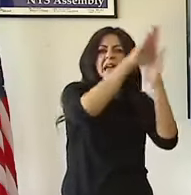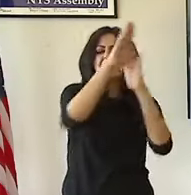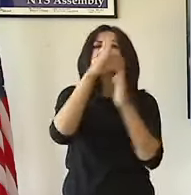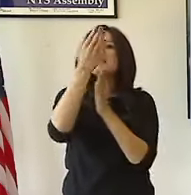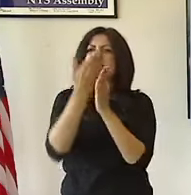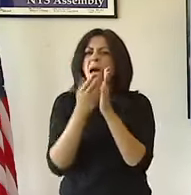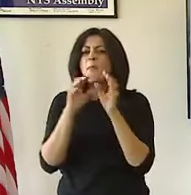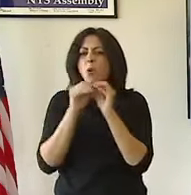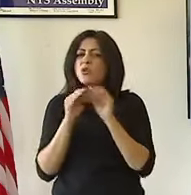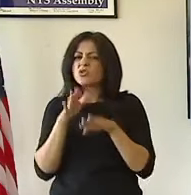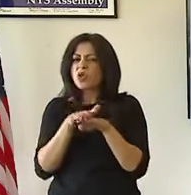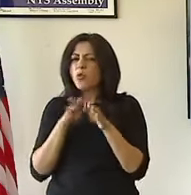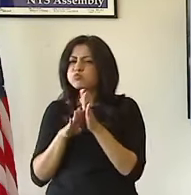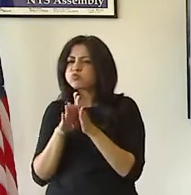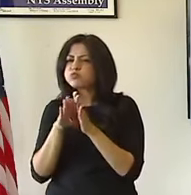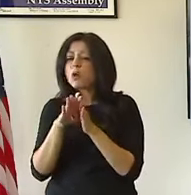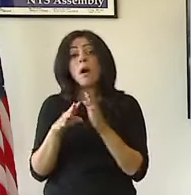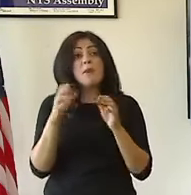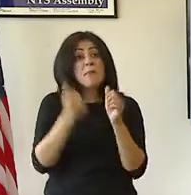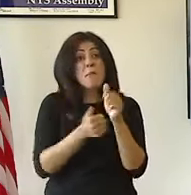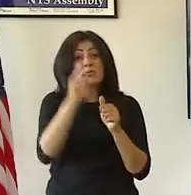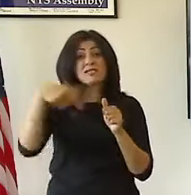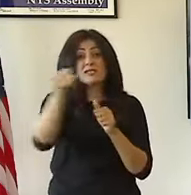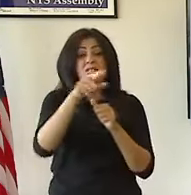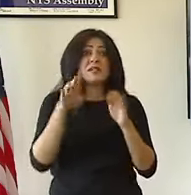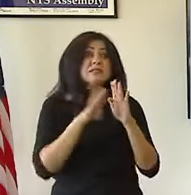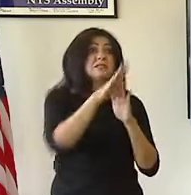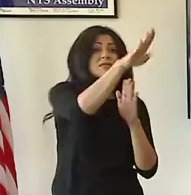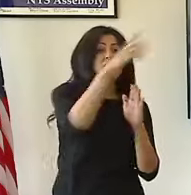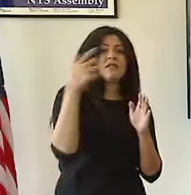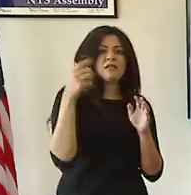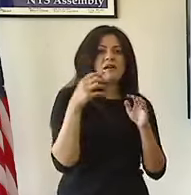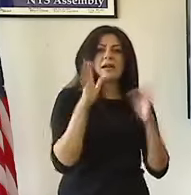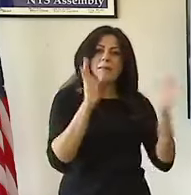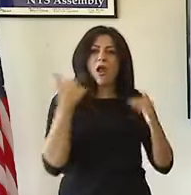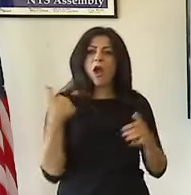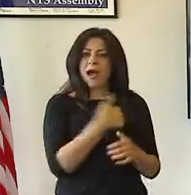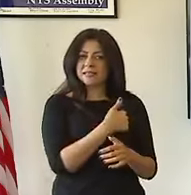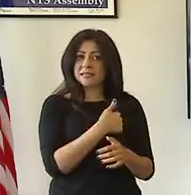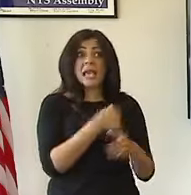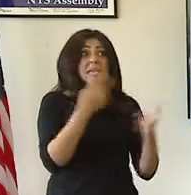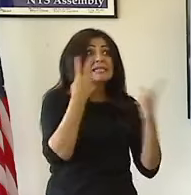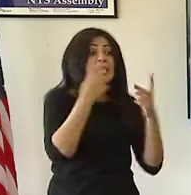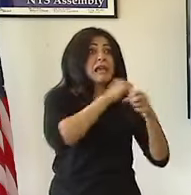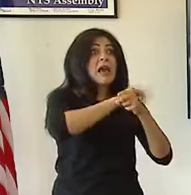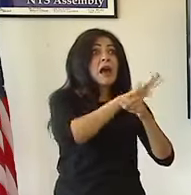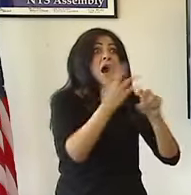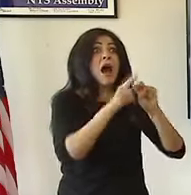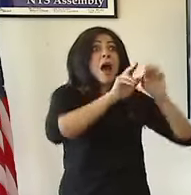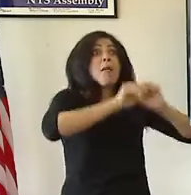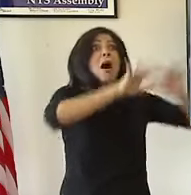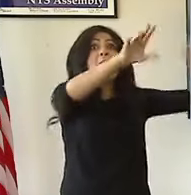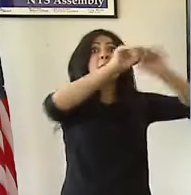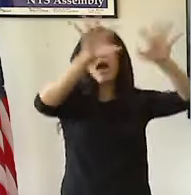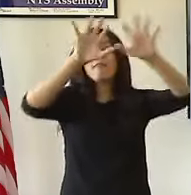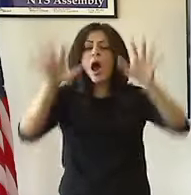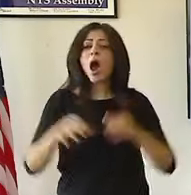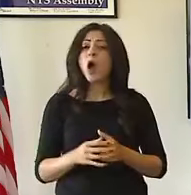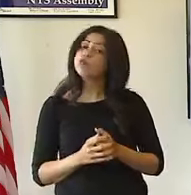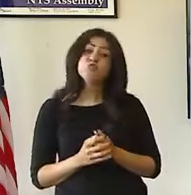we have some data to point to. We're not seeing the kind of return of the illness and the return of the disease and the return of the